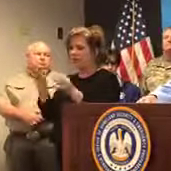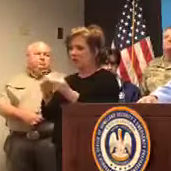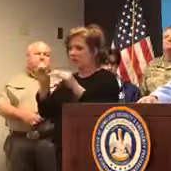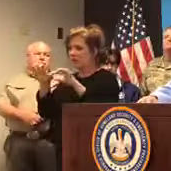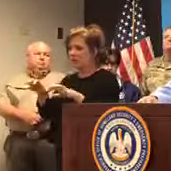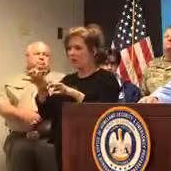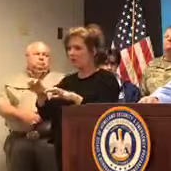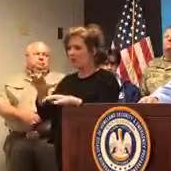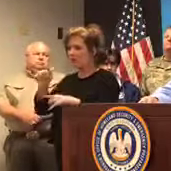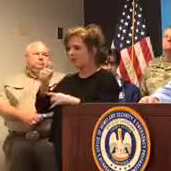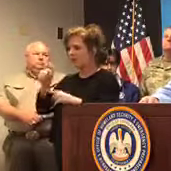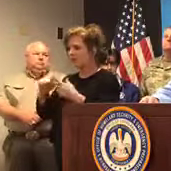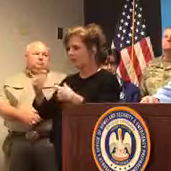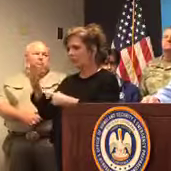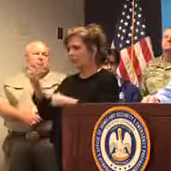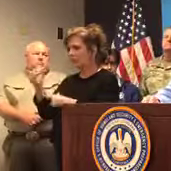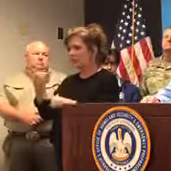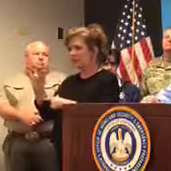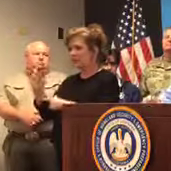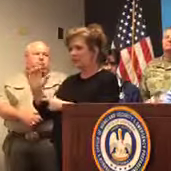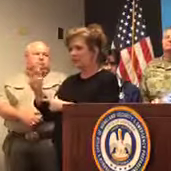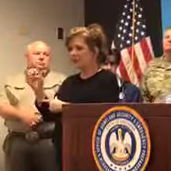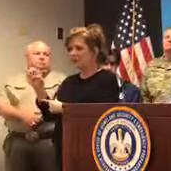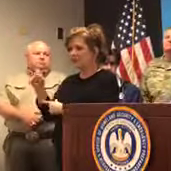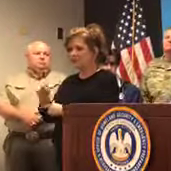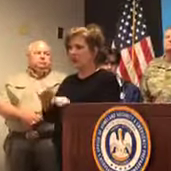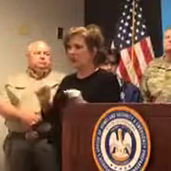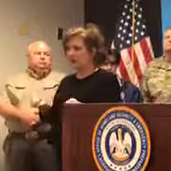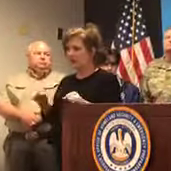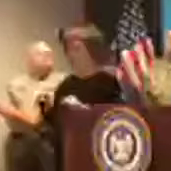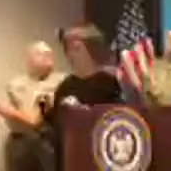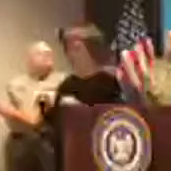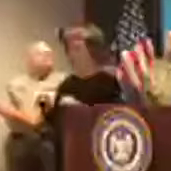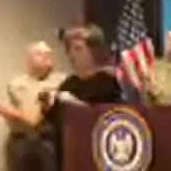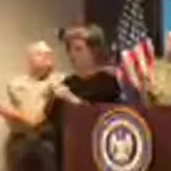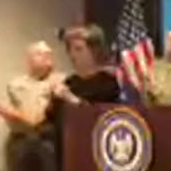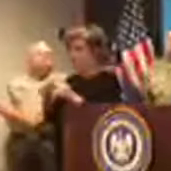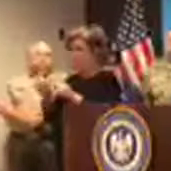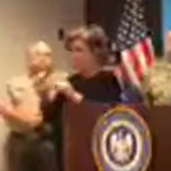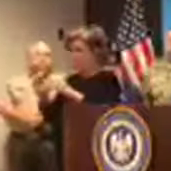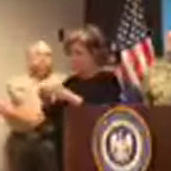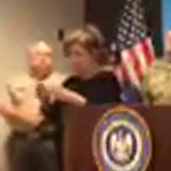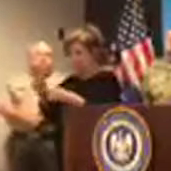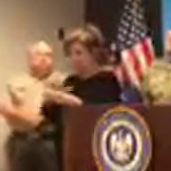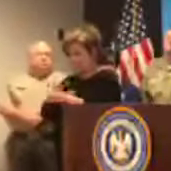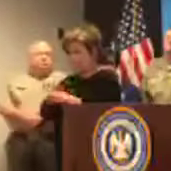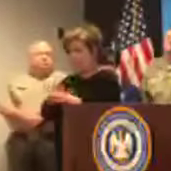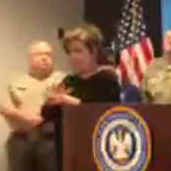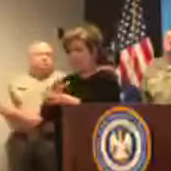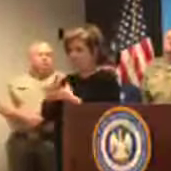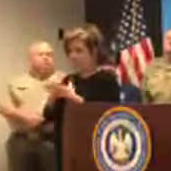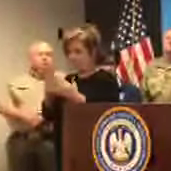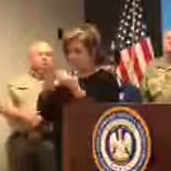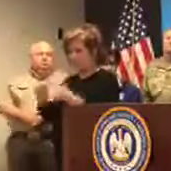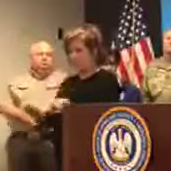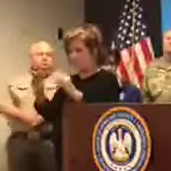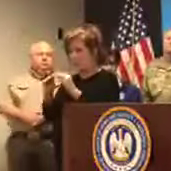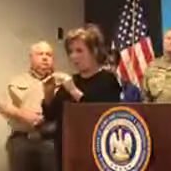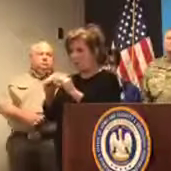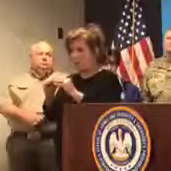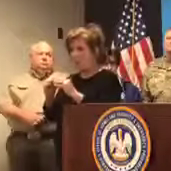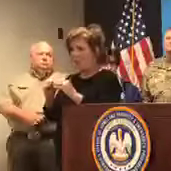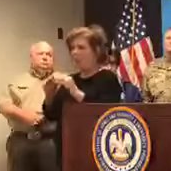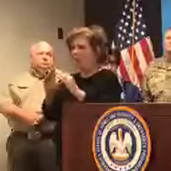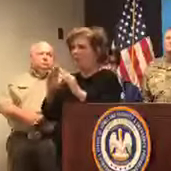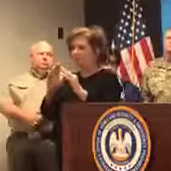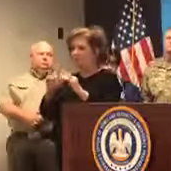15 inches are possible, and with locally higher amounts expected in some areas on an isolated